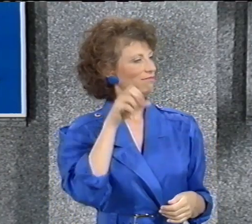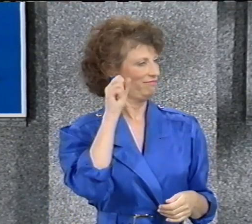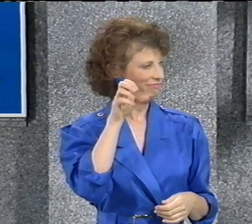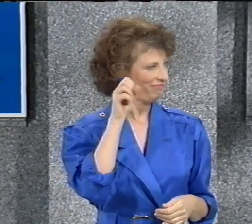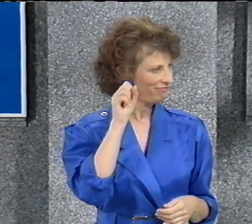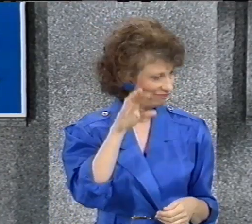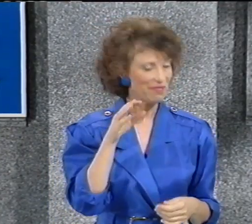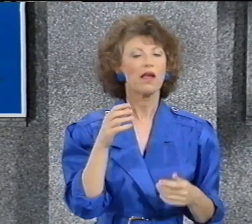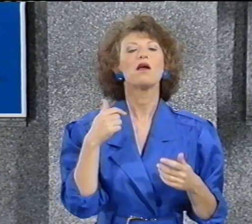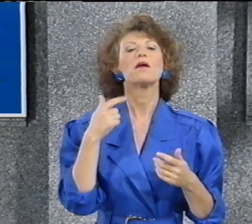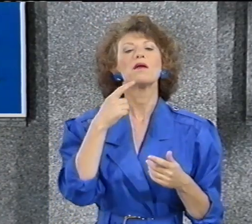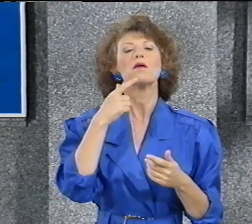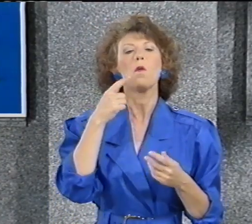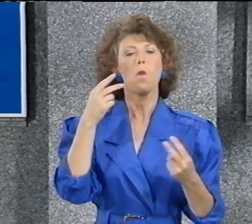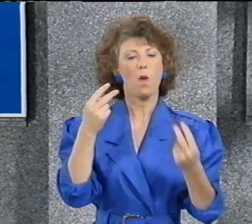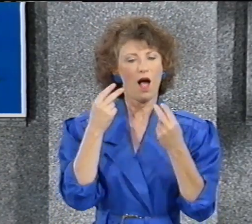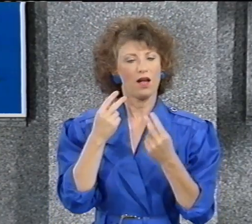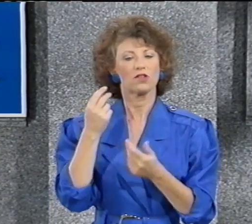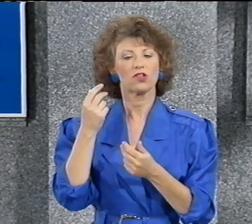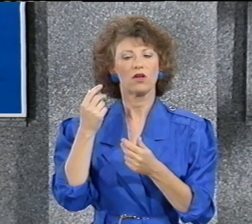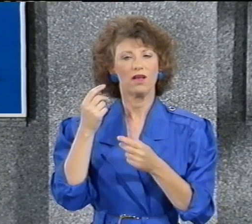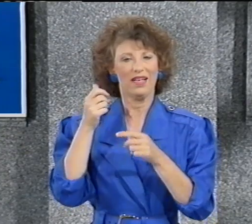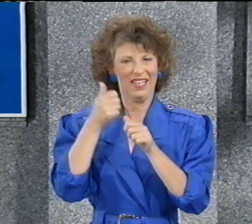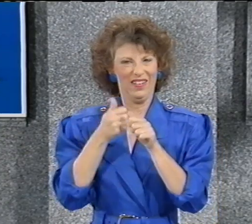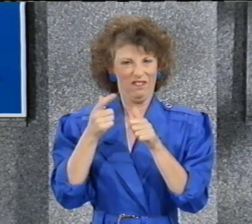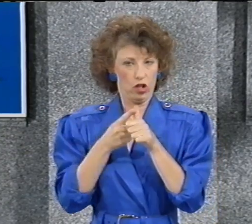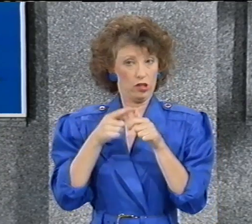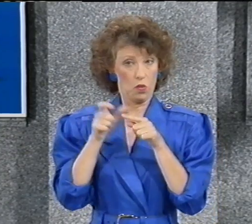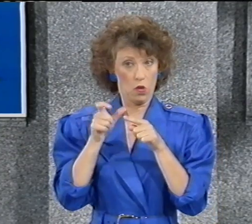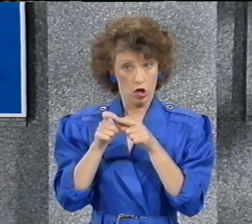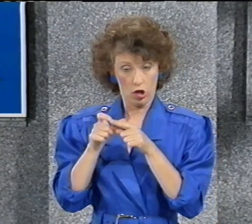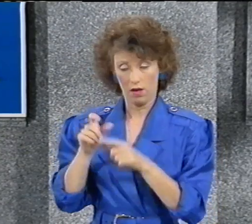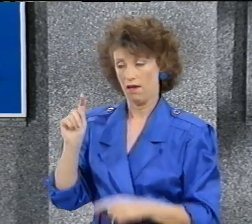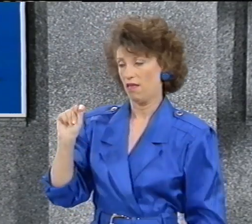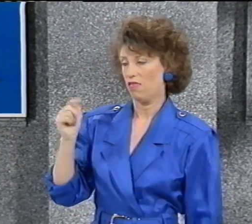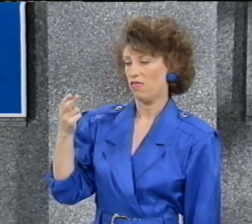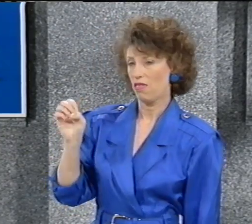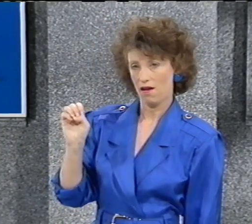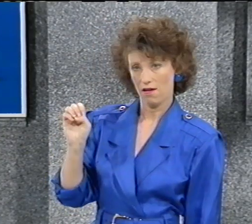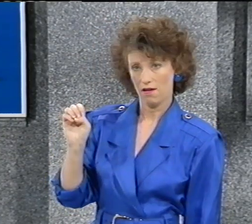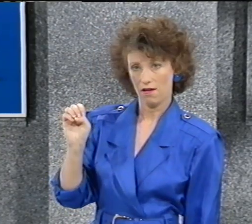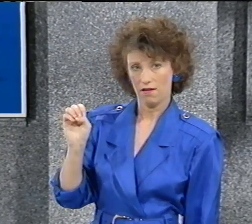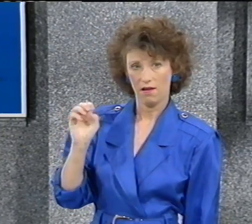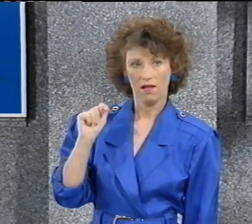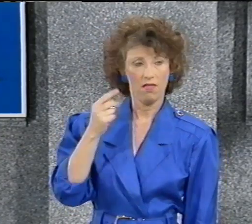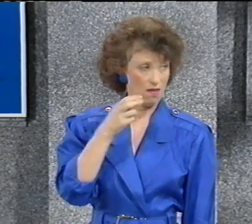I'm going to spell each word in this sentence, starting with the first word. Watch me spell